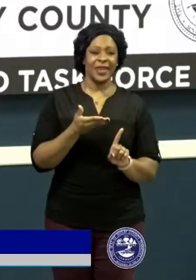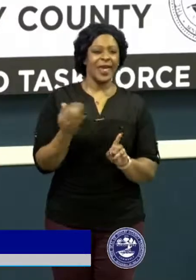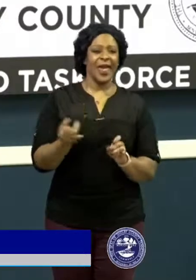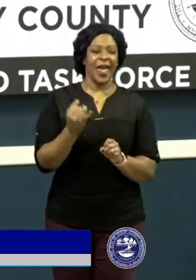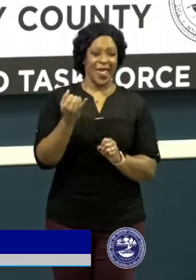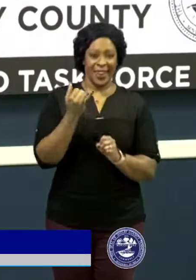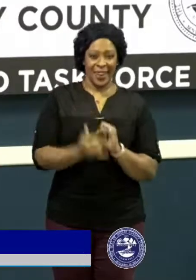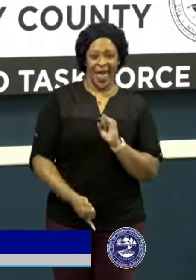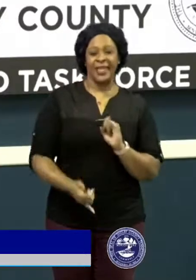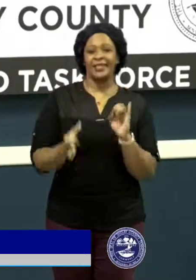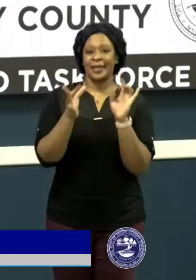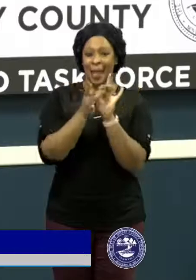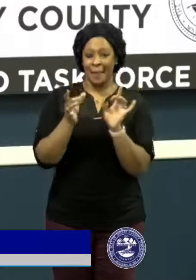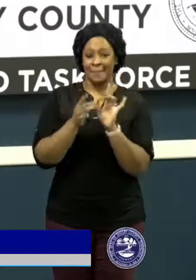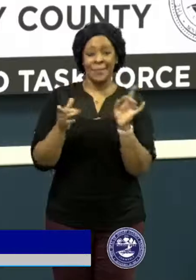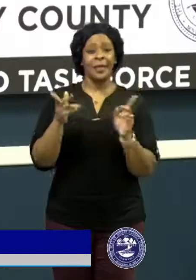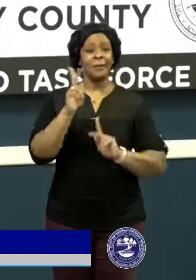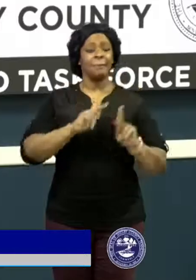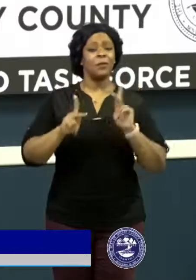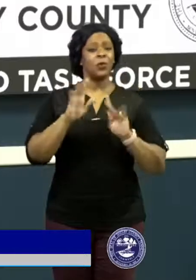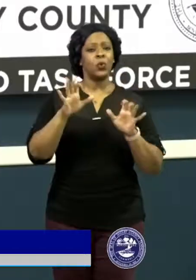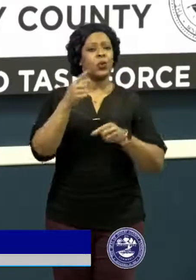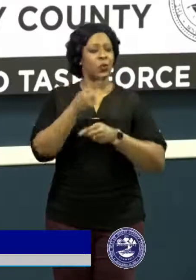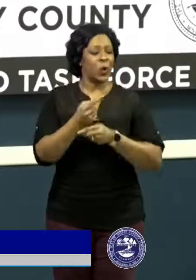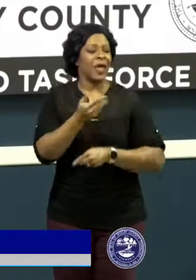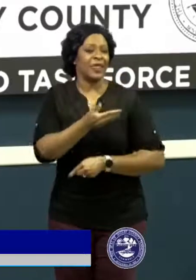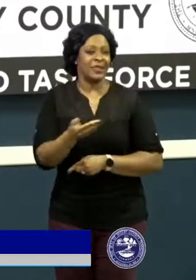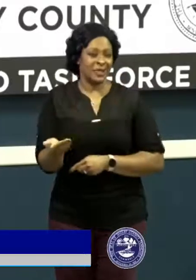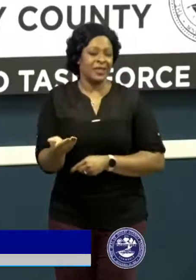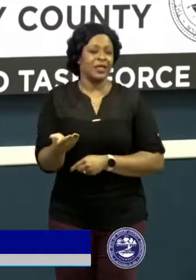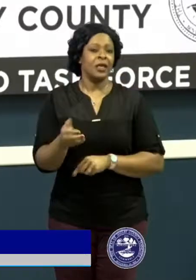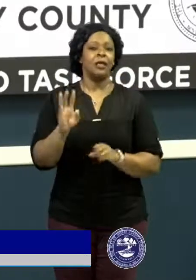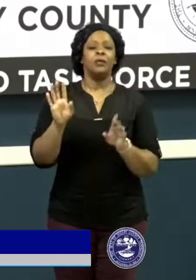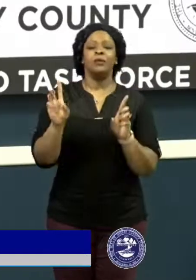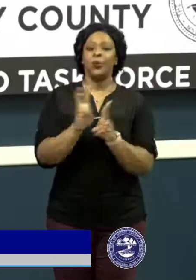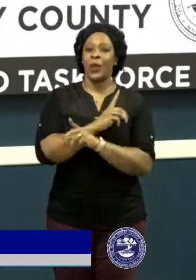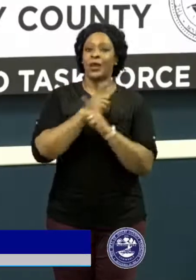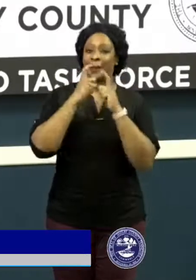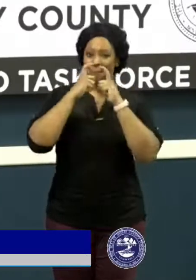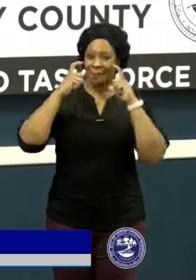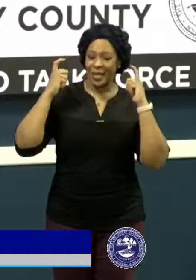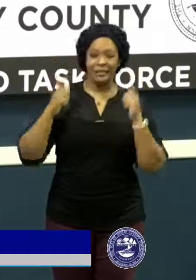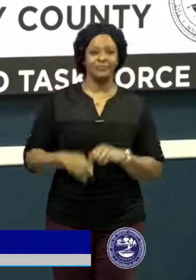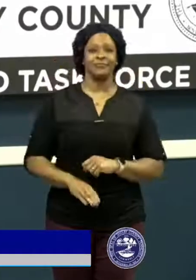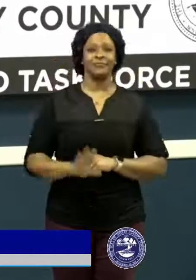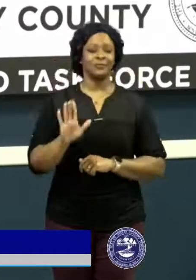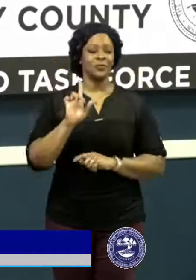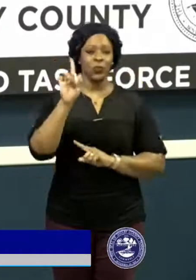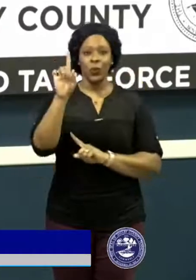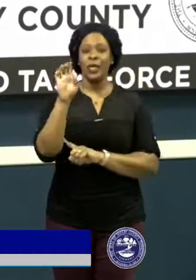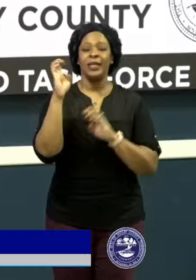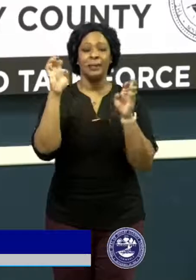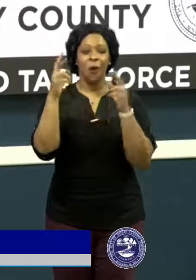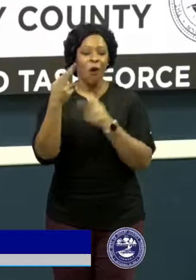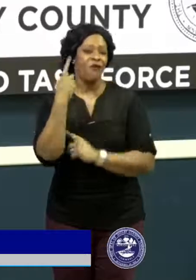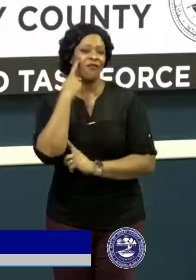note I'll make on that, in addition to people doing the right things, wearing your mask, not going to the ED